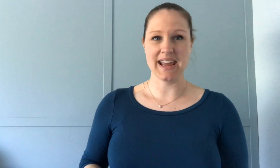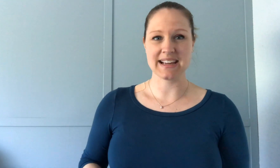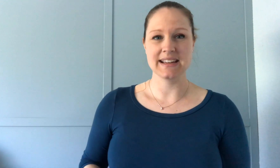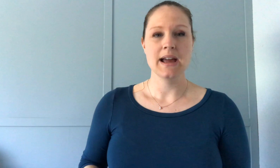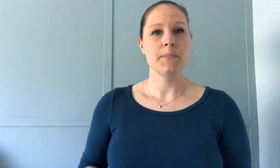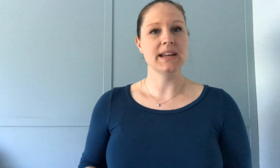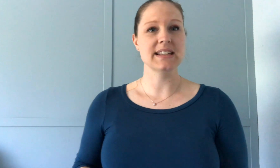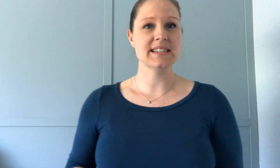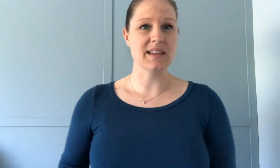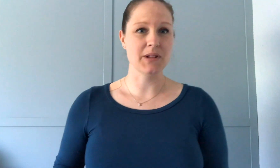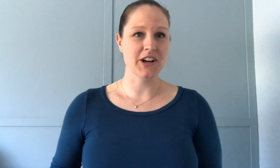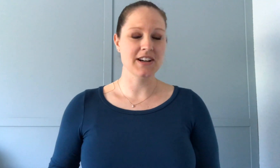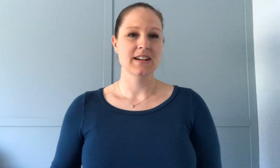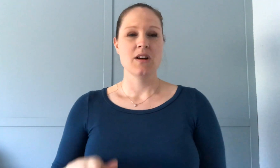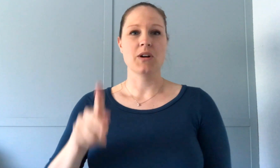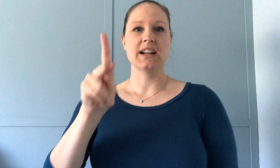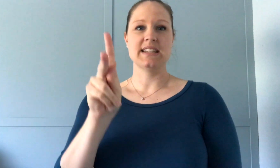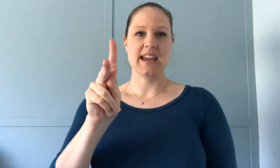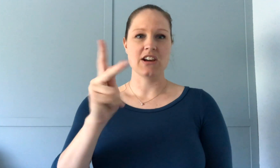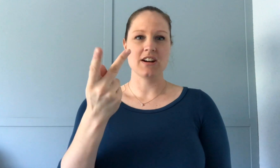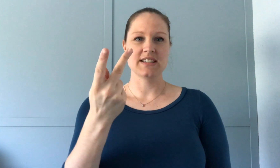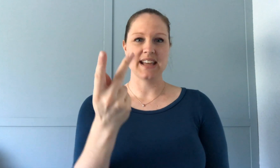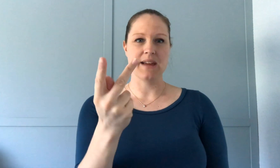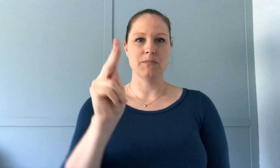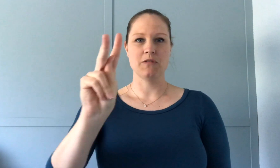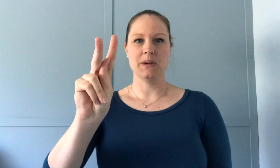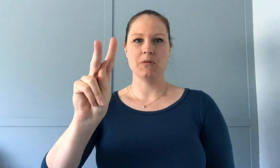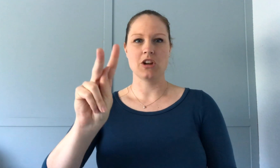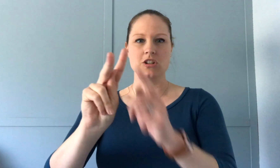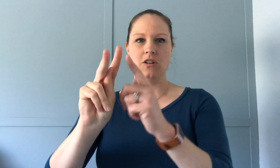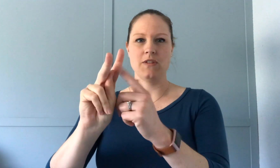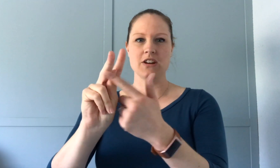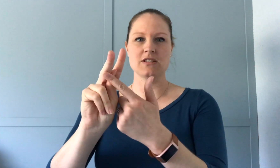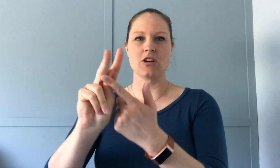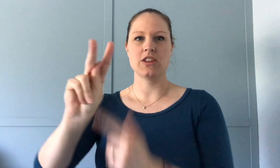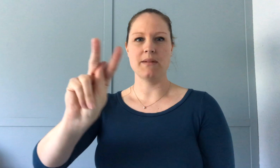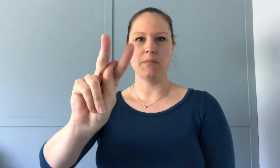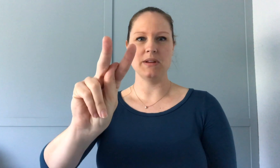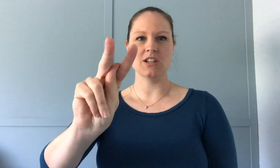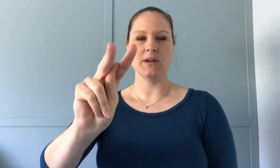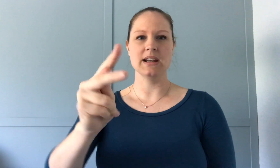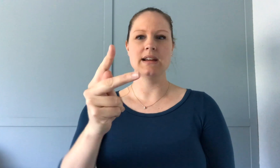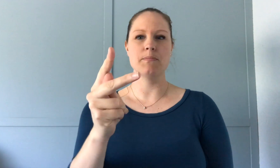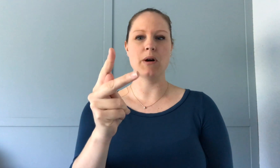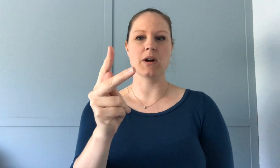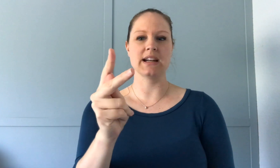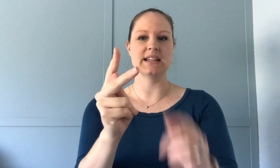pink. Pink is similar. We're going to take our same movement with our two fingers and our thumb in between, but we're going to